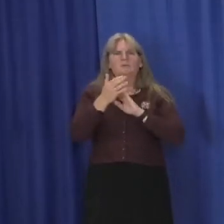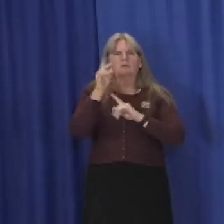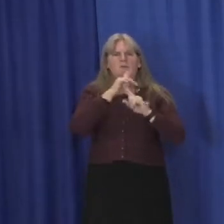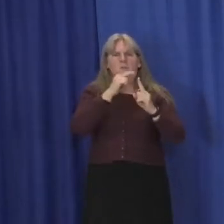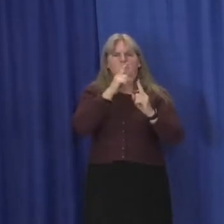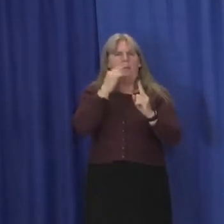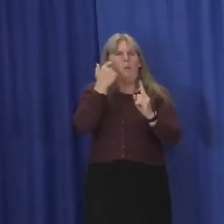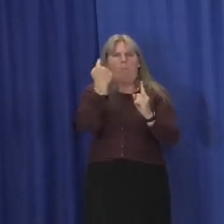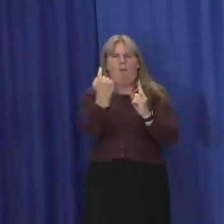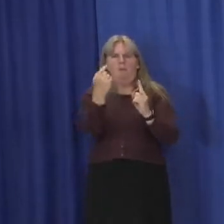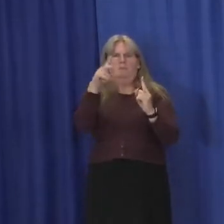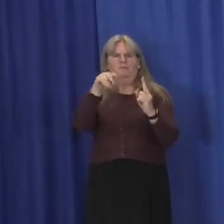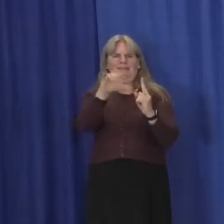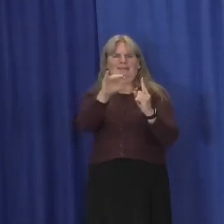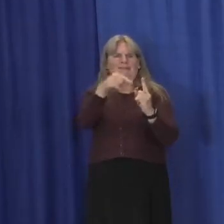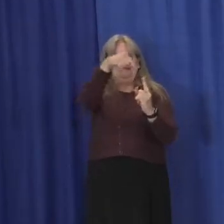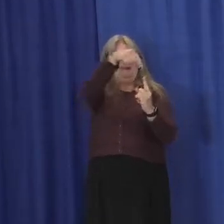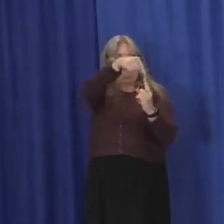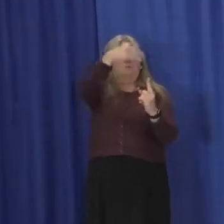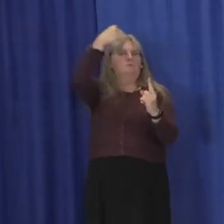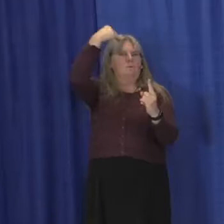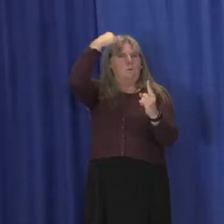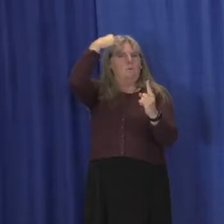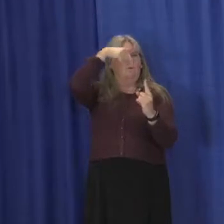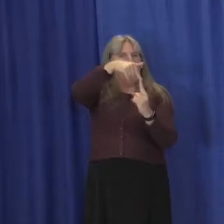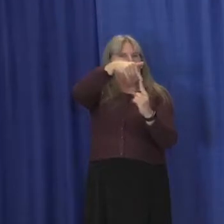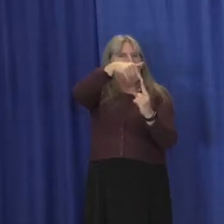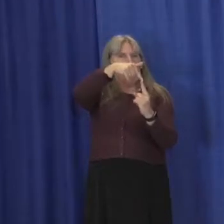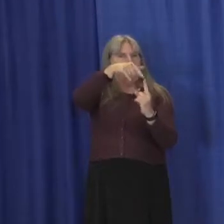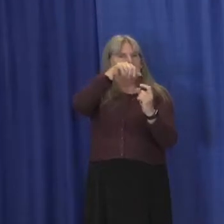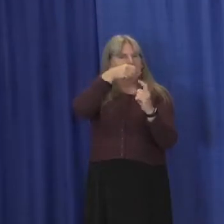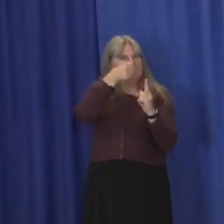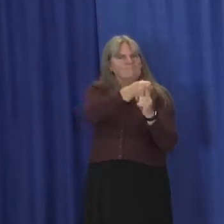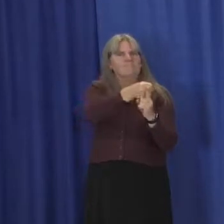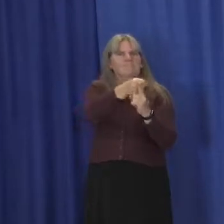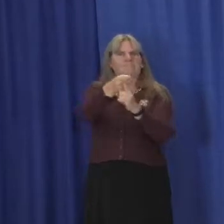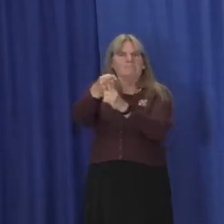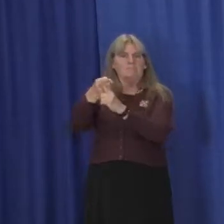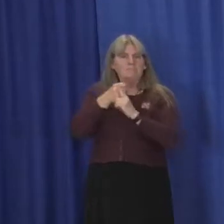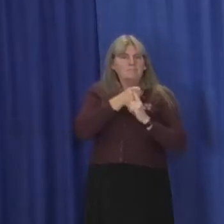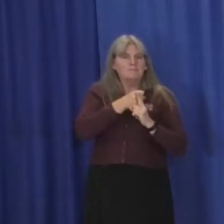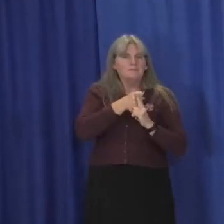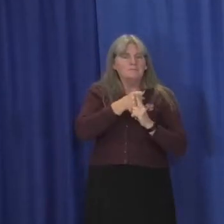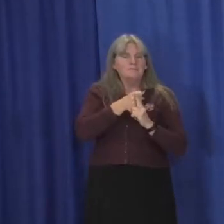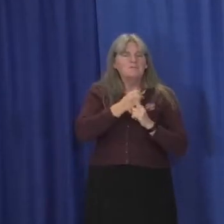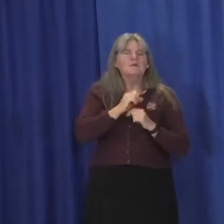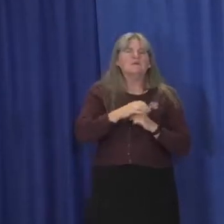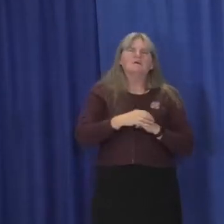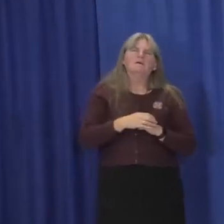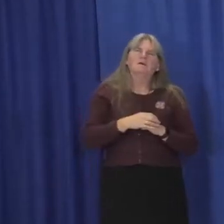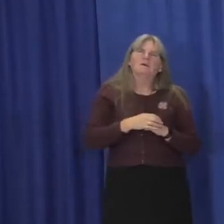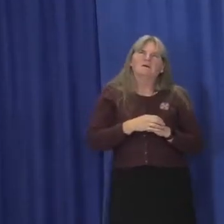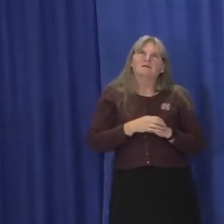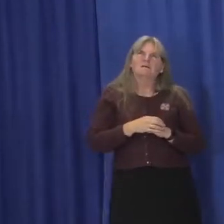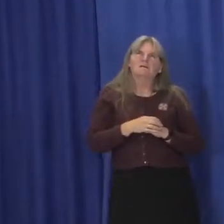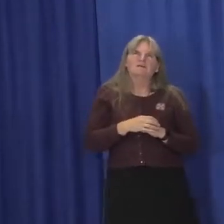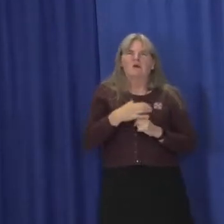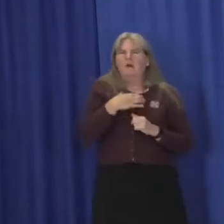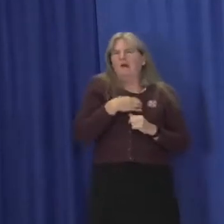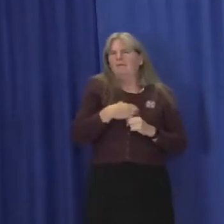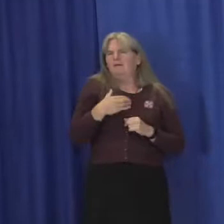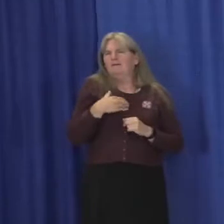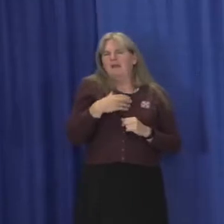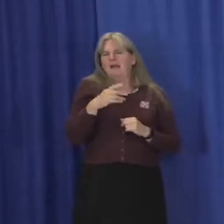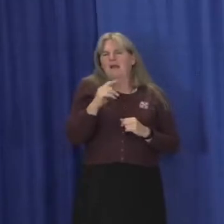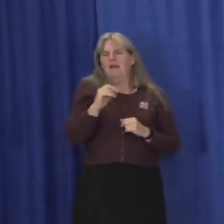that experiences this tragedy. And I think until, I wish I had a tool that could